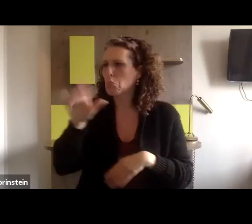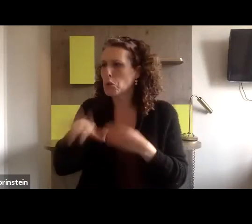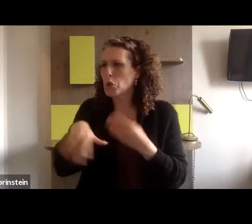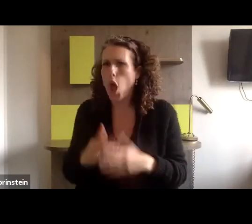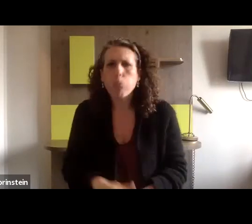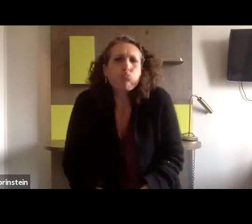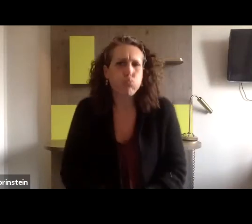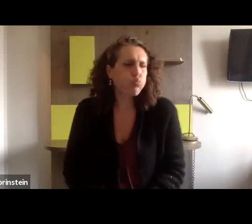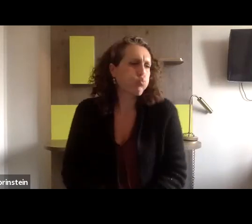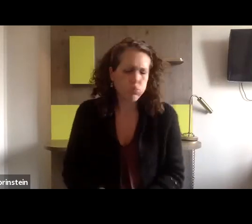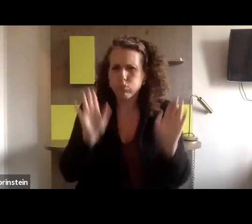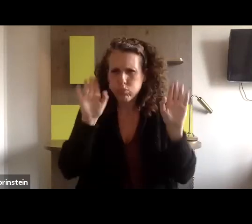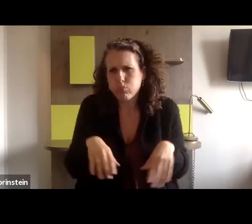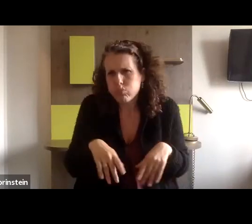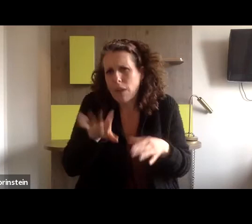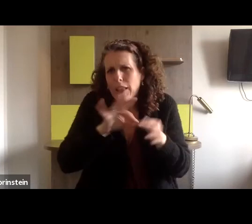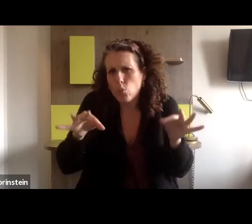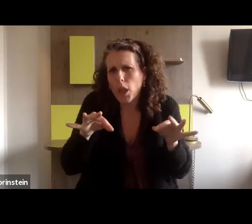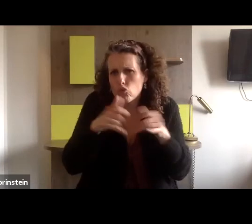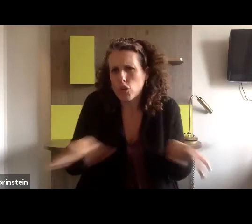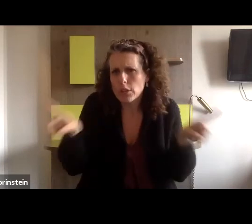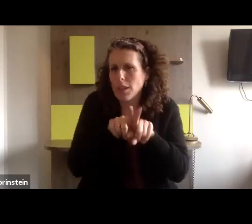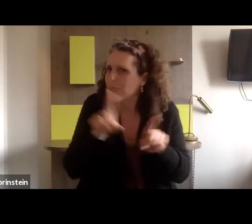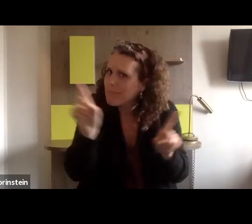the same linguistic structures, right?